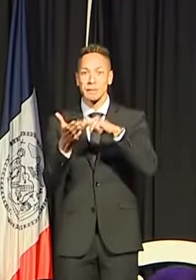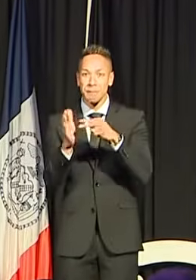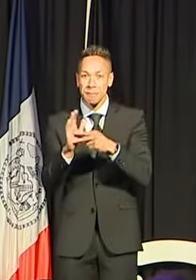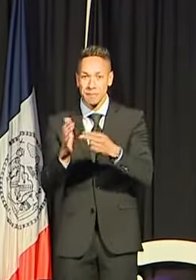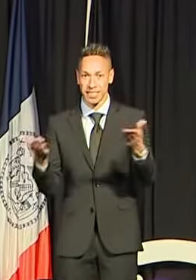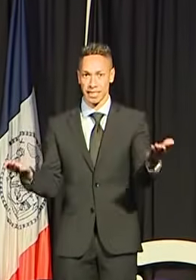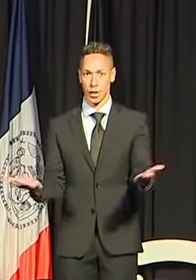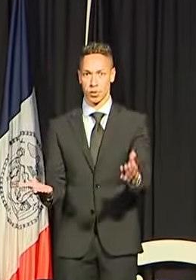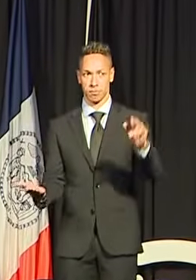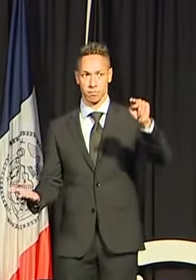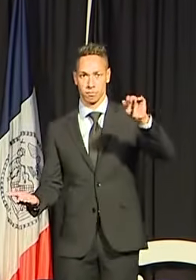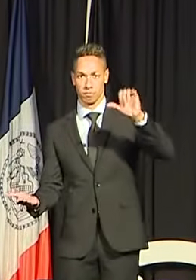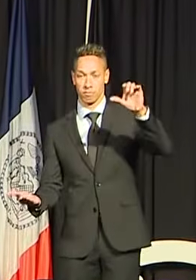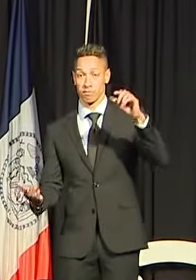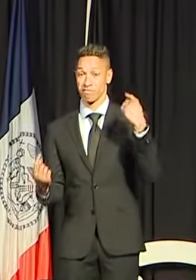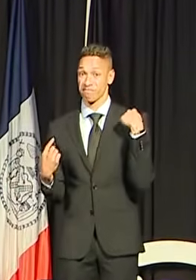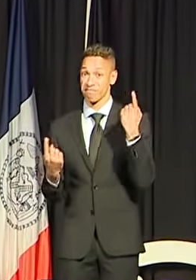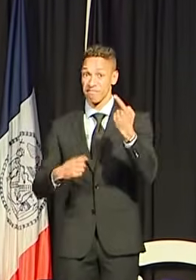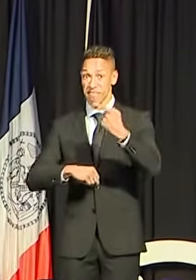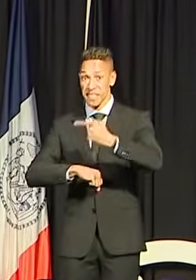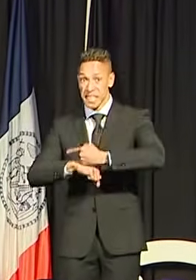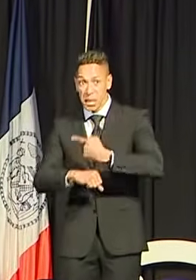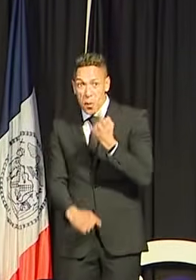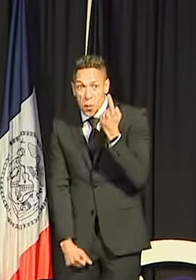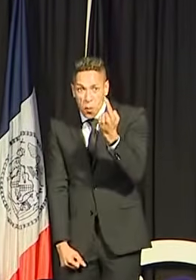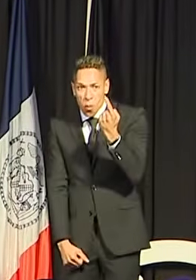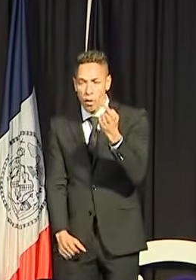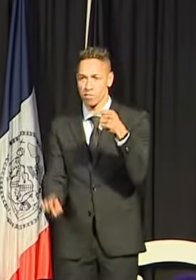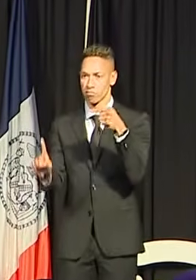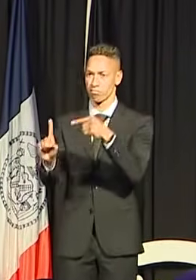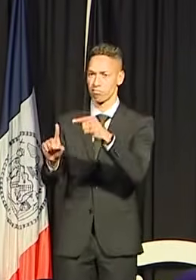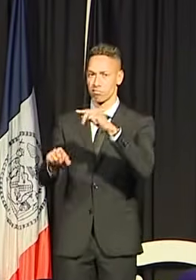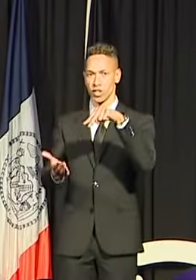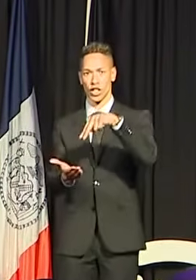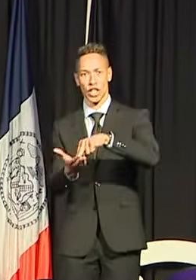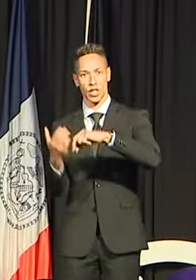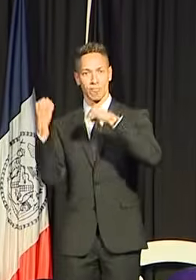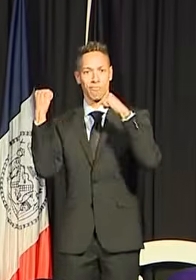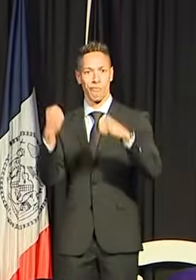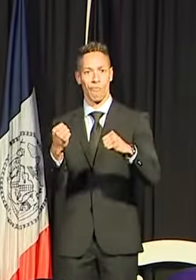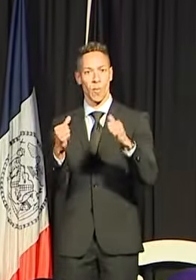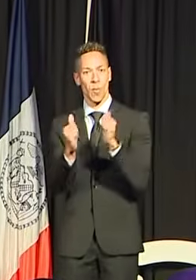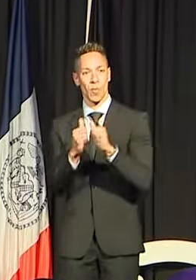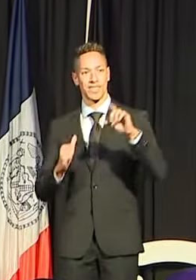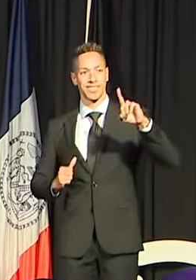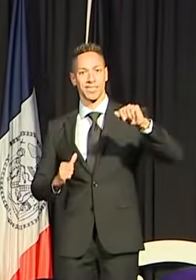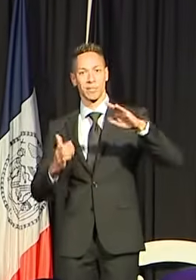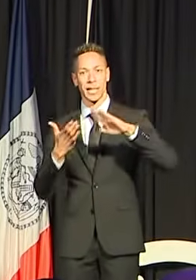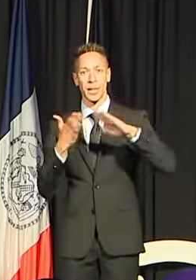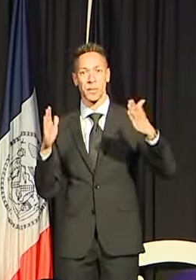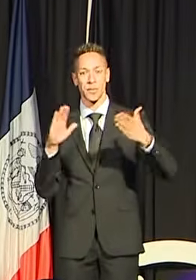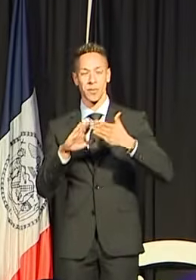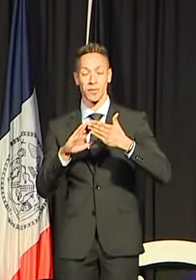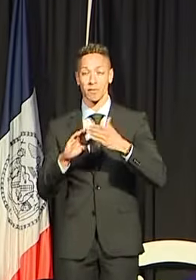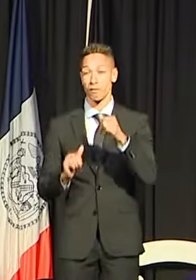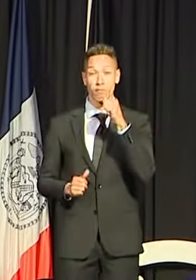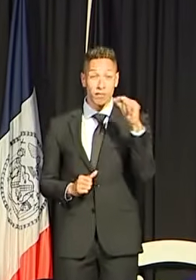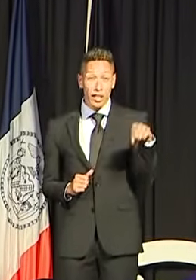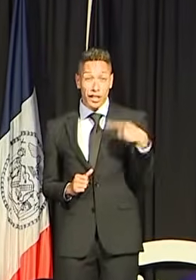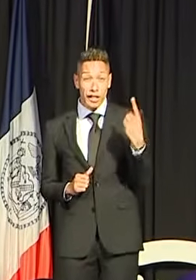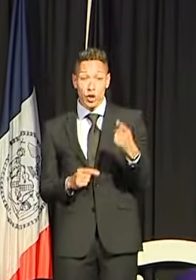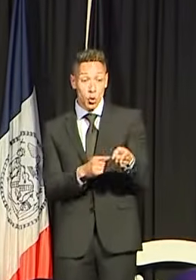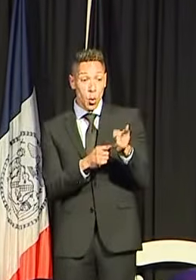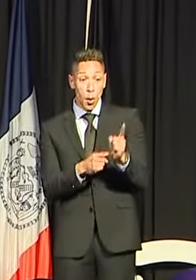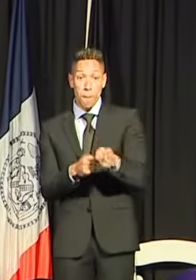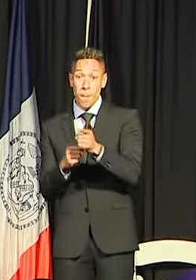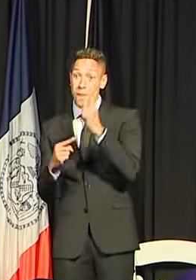York City. From day one, he has stood firmly beside the disability community, not just in